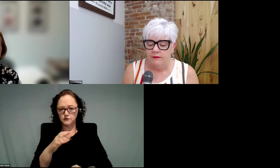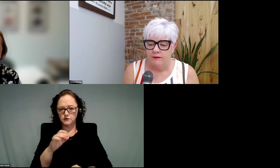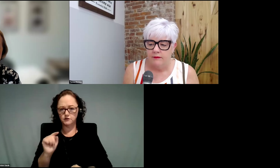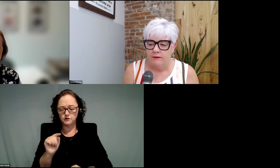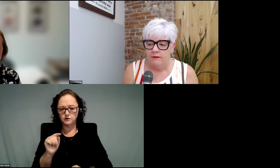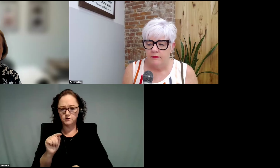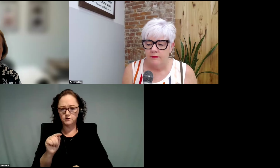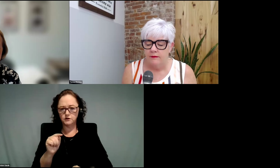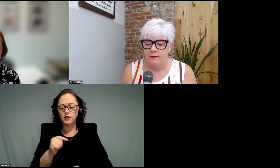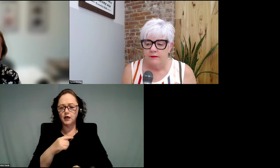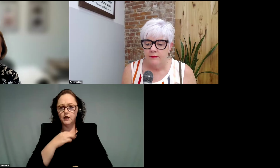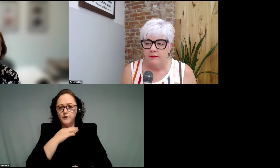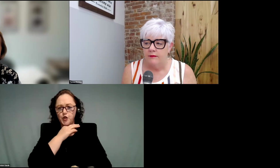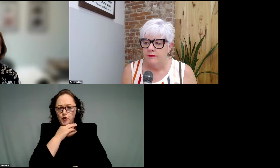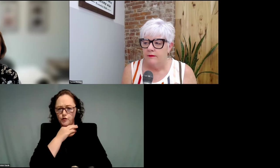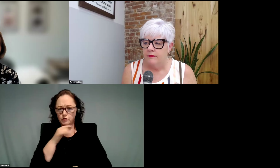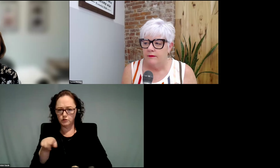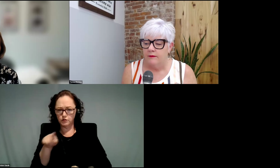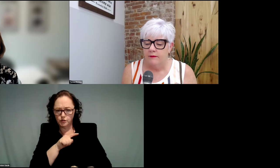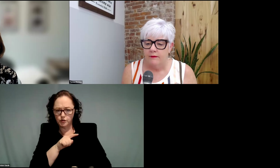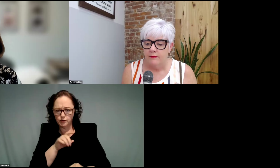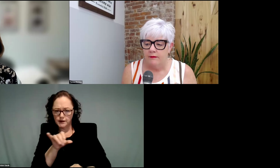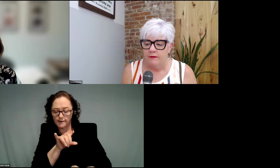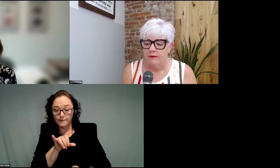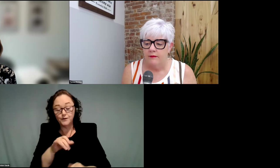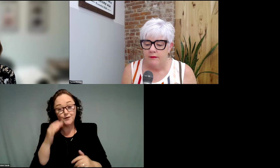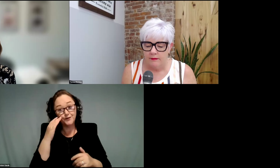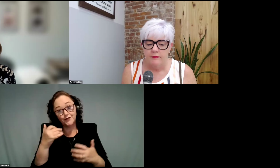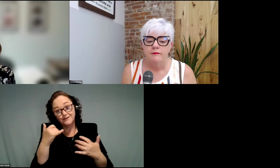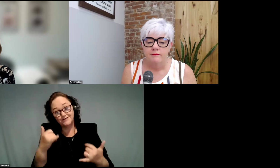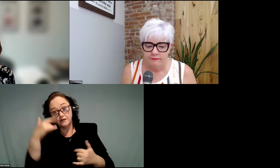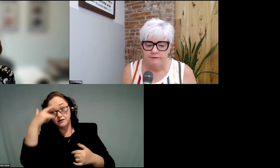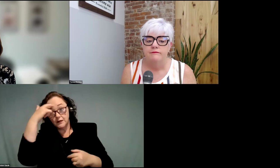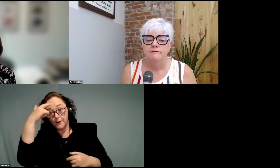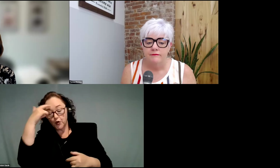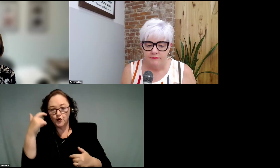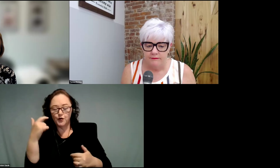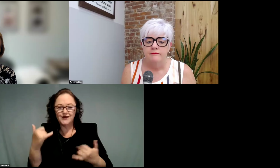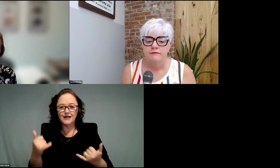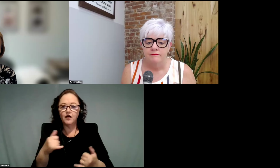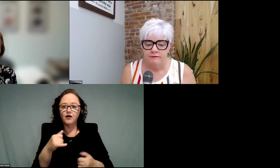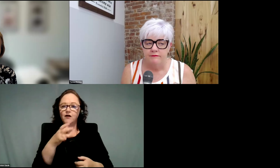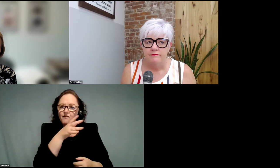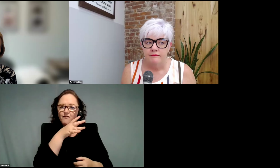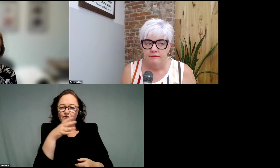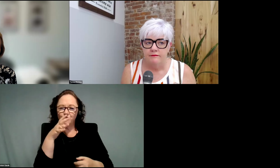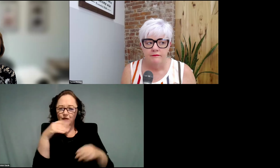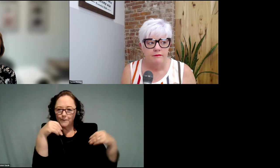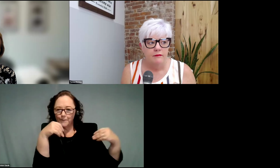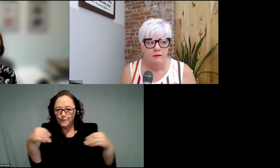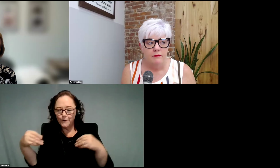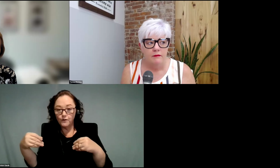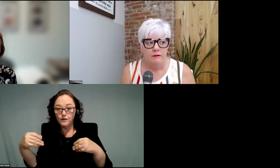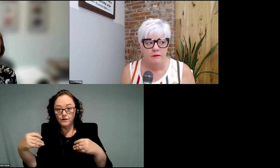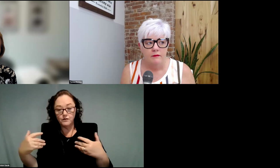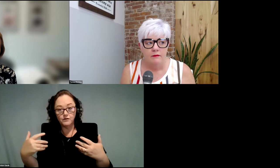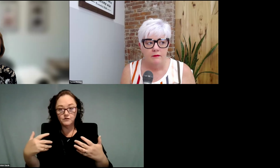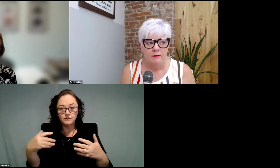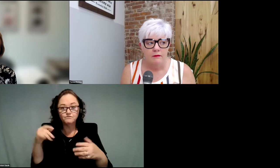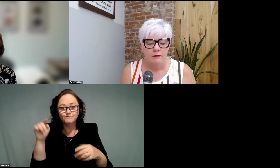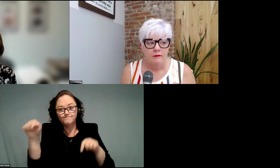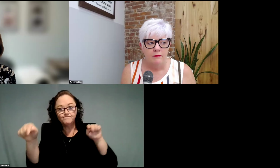be finding themselves in. It is summer, it is farmers market and market season. And so maybe this is implied in some of